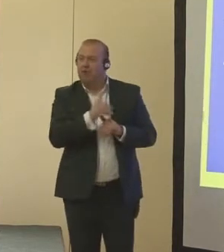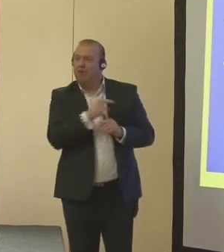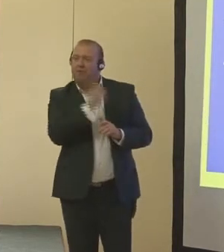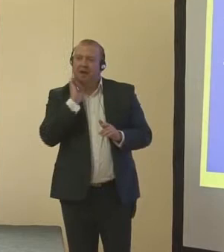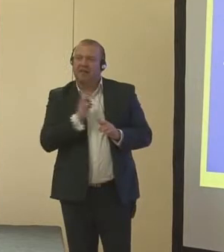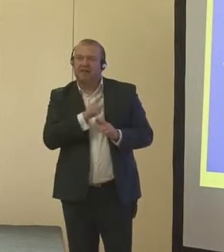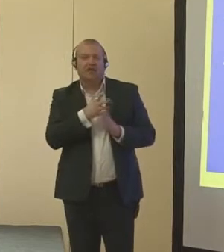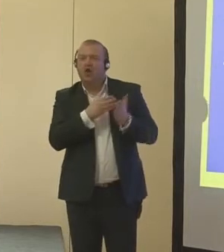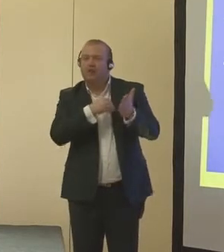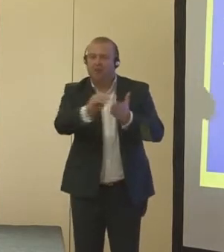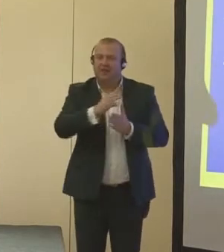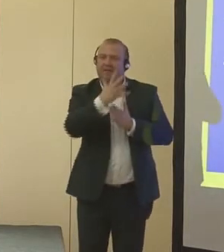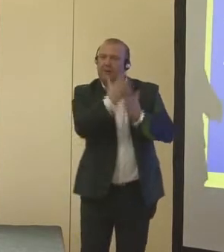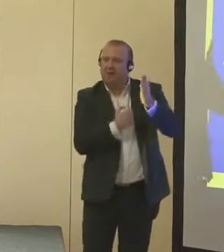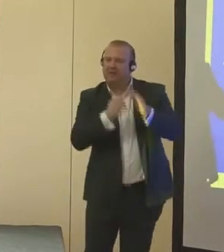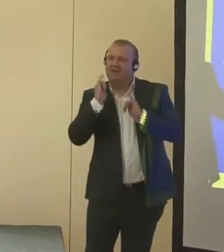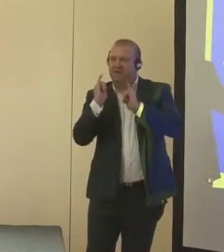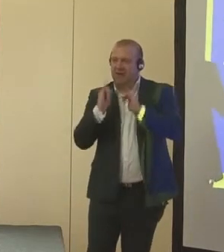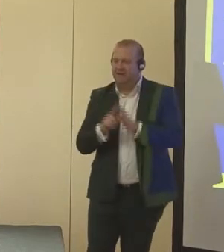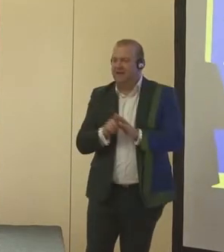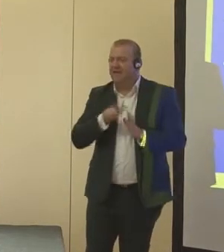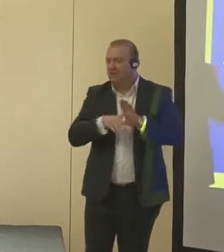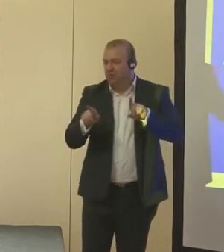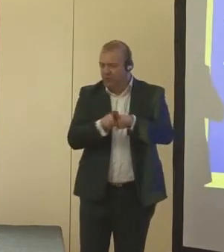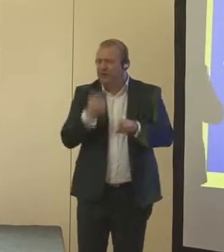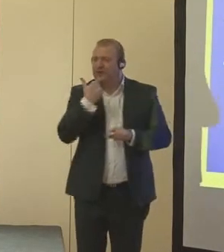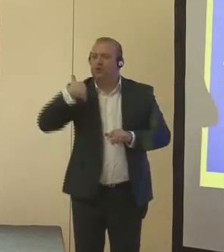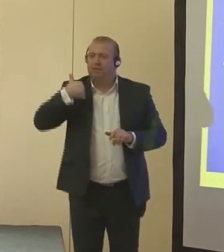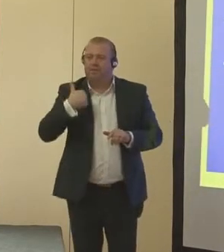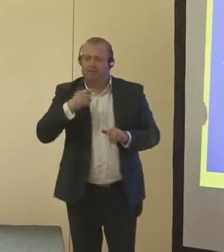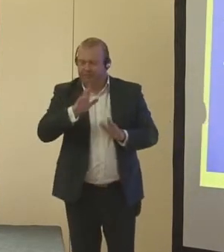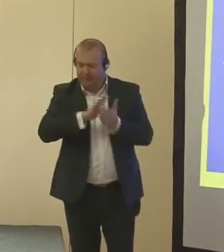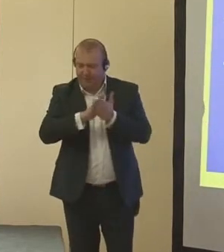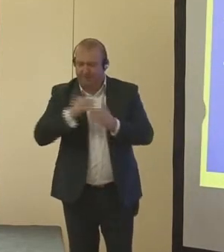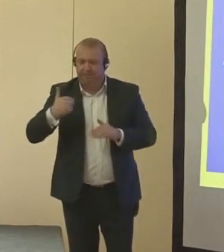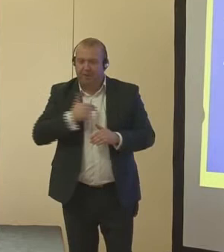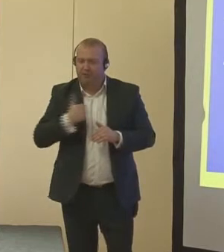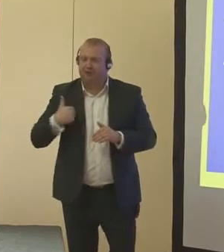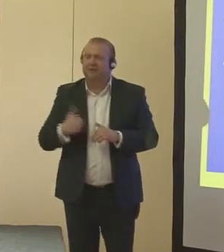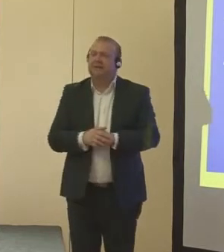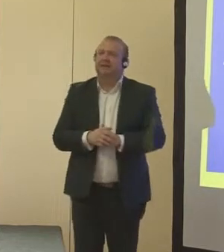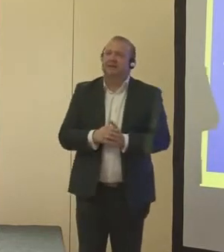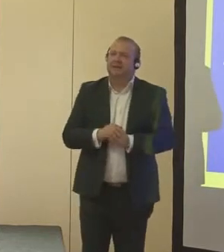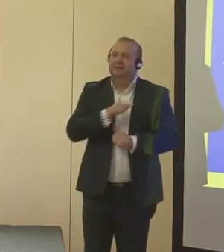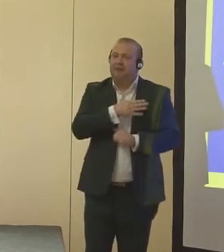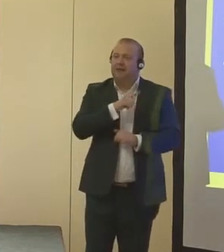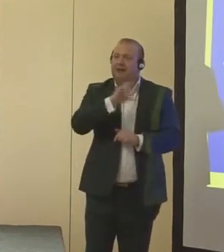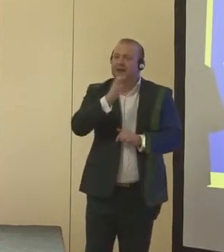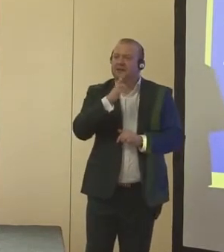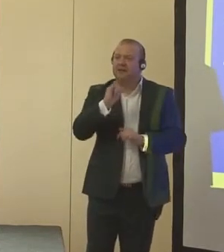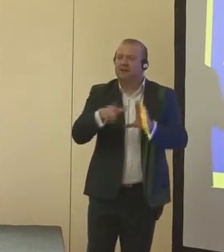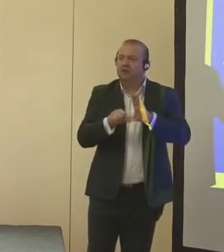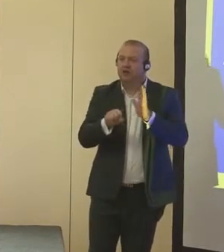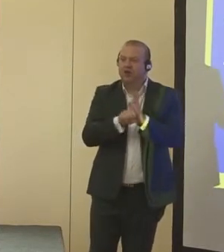own language. So I've included the link to the project web area where all the information is. And